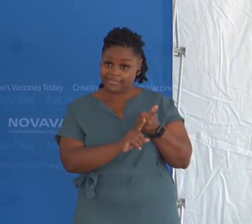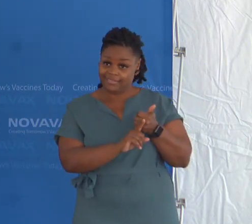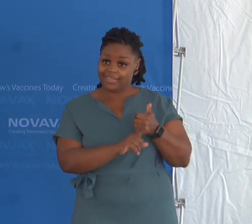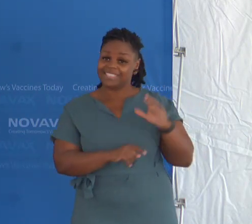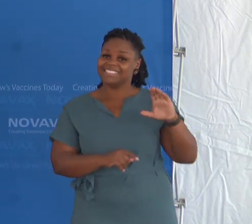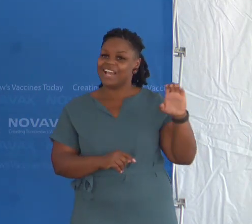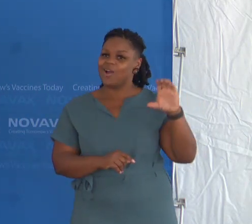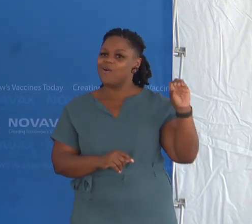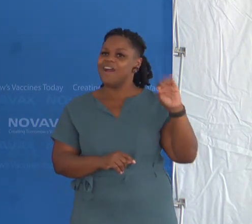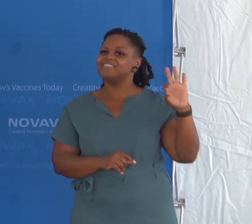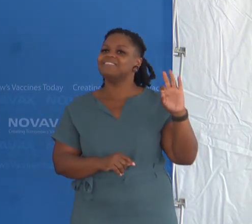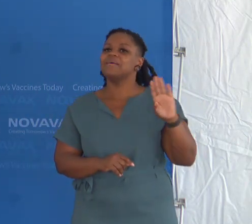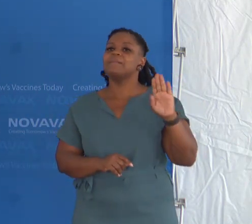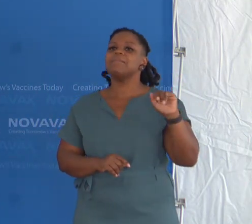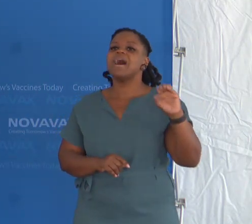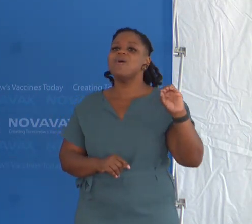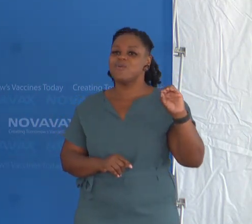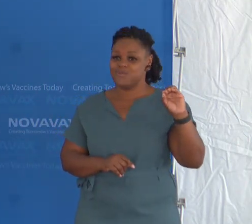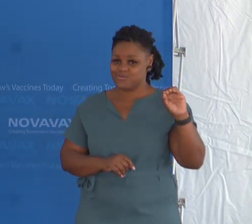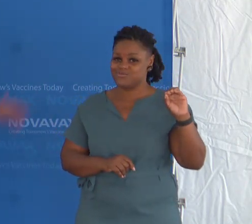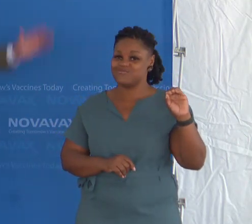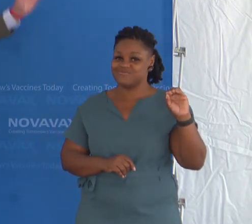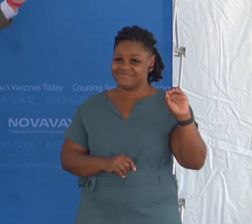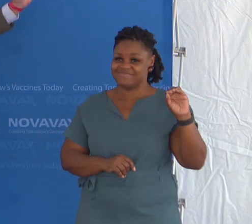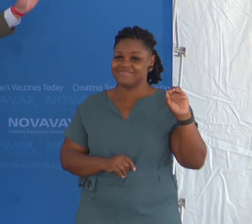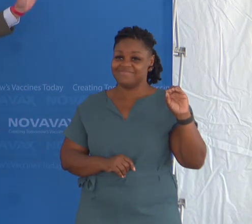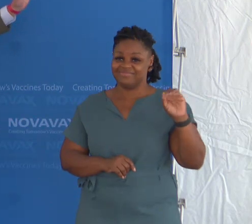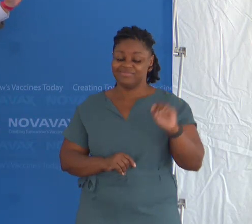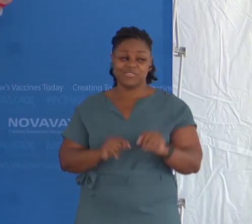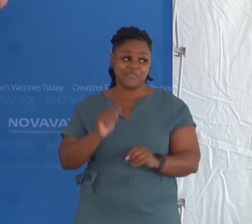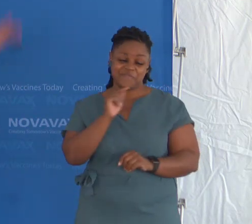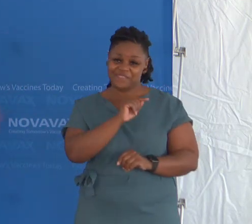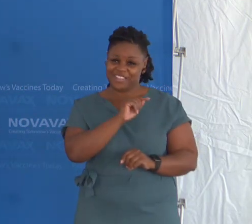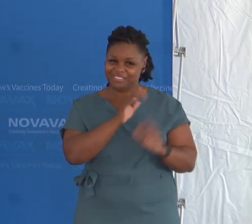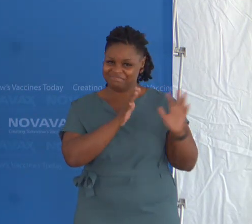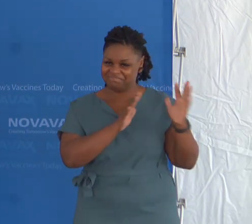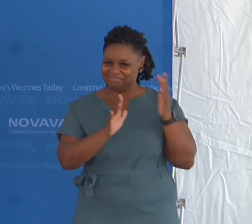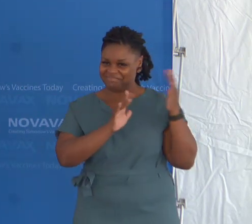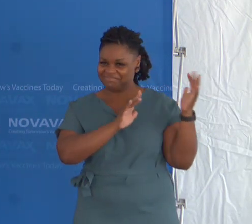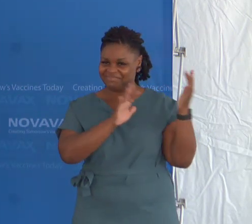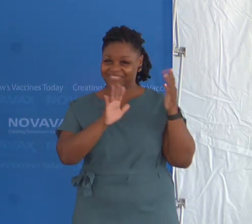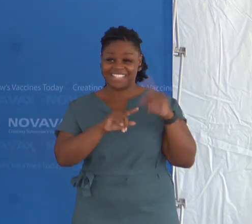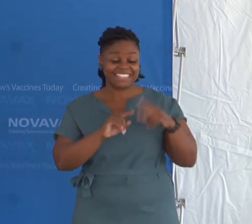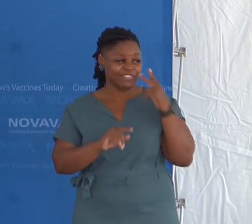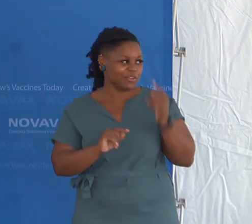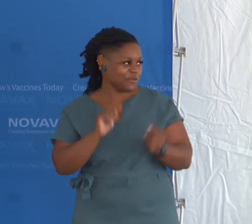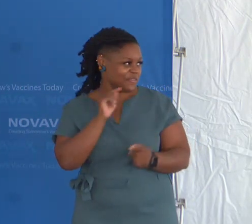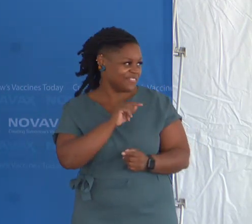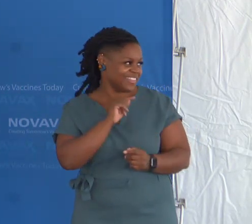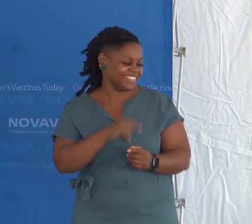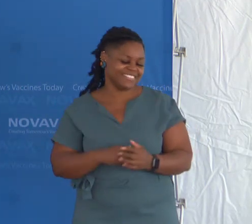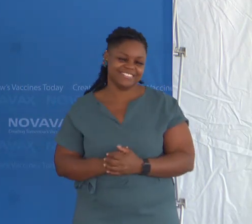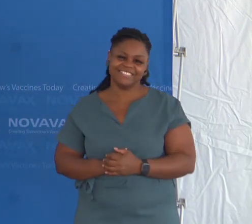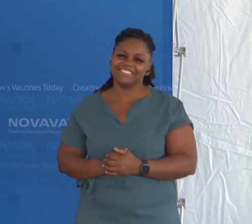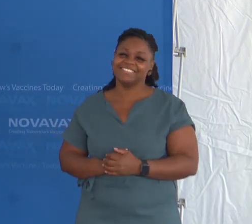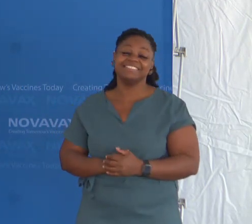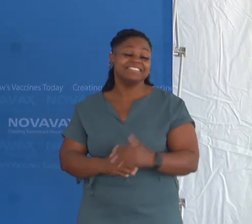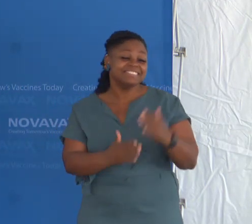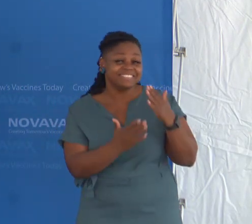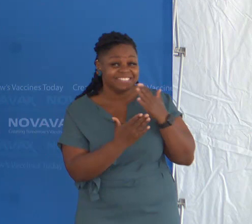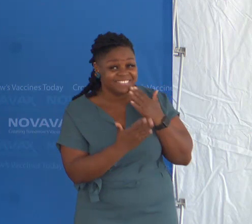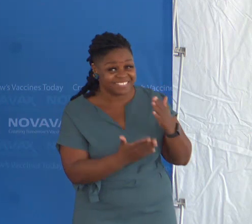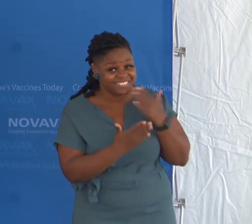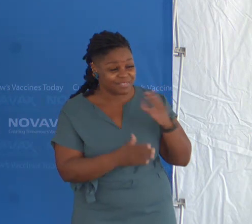Bio. Oh, there you are. You're only in red. I couldn't see you over there. Thank you very much, Michelle. We've